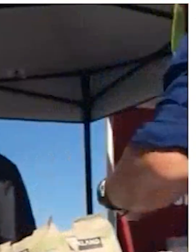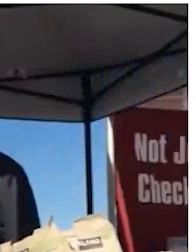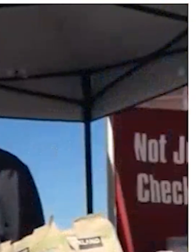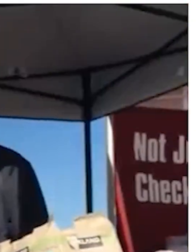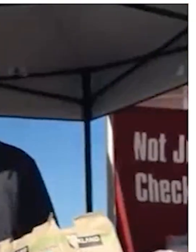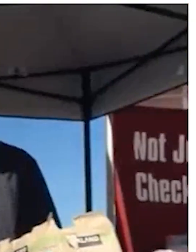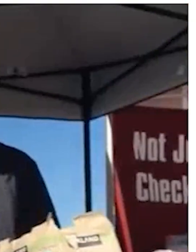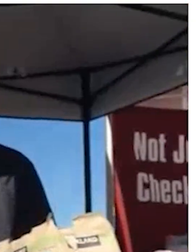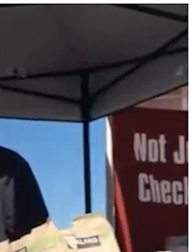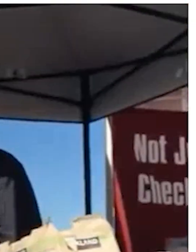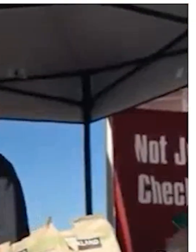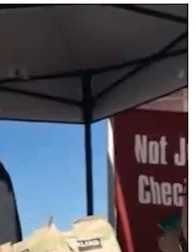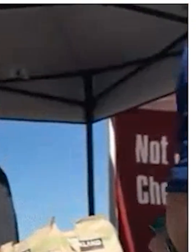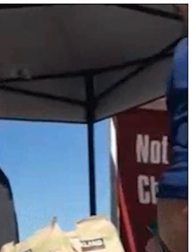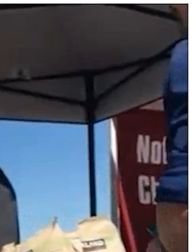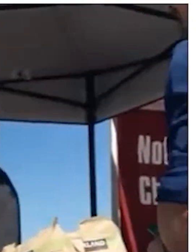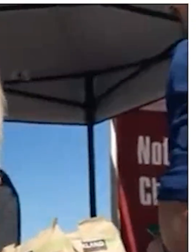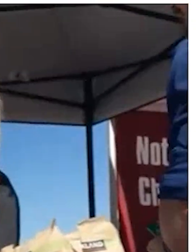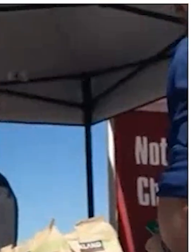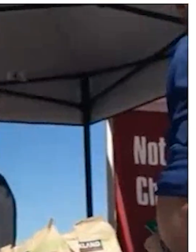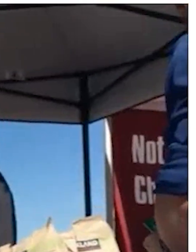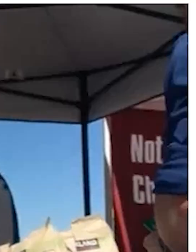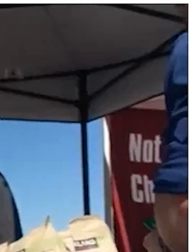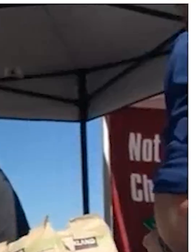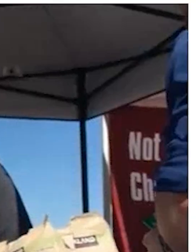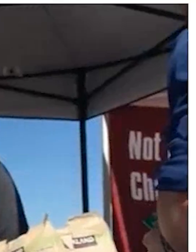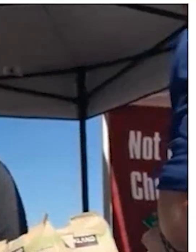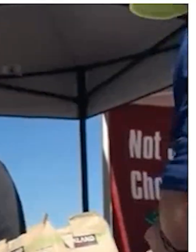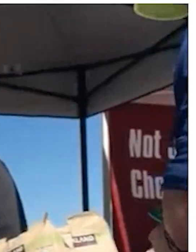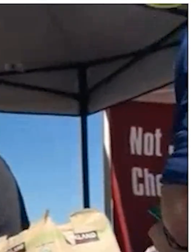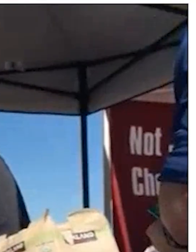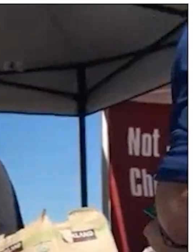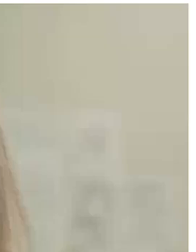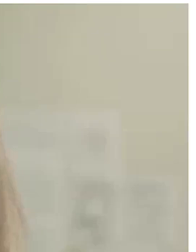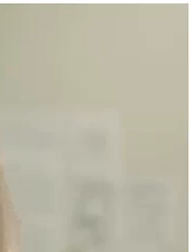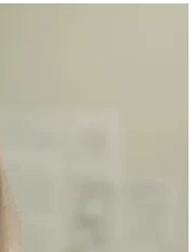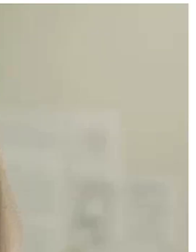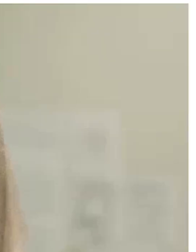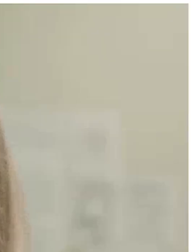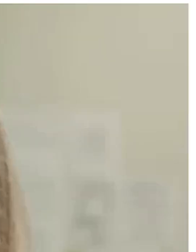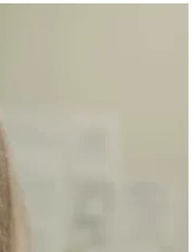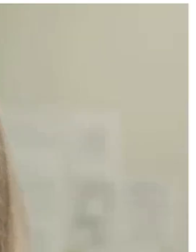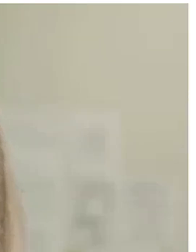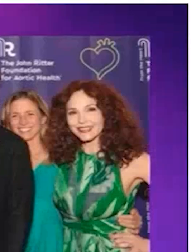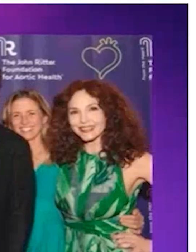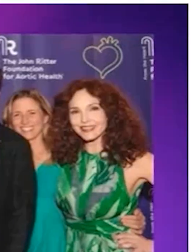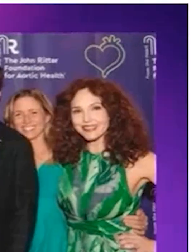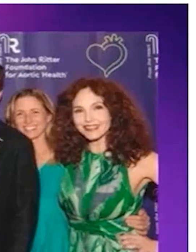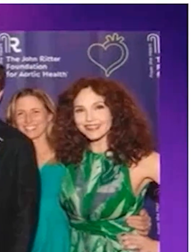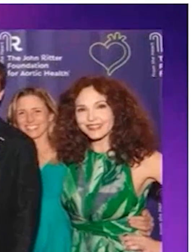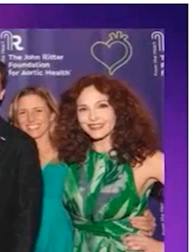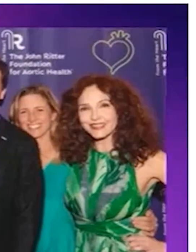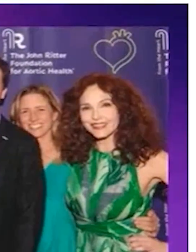extremely important about this, and that's why we are saying for sure Ritter rules. The John Ritter family let